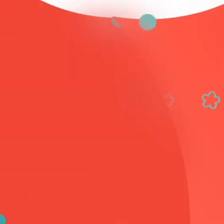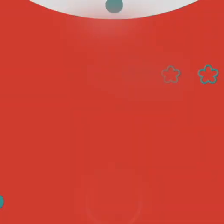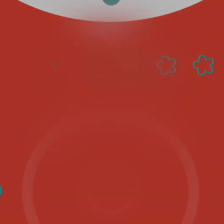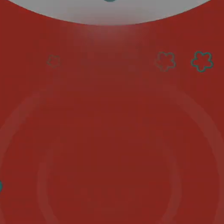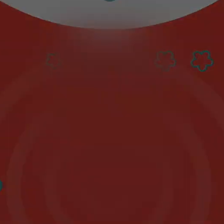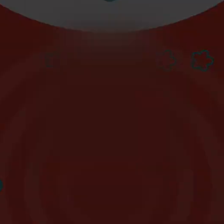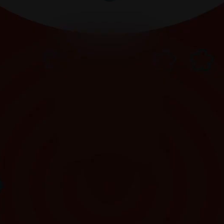We